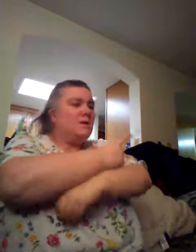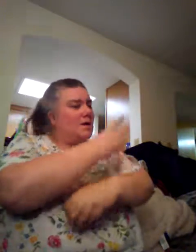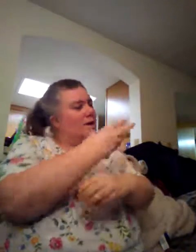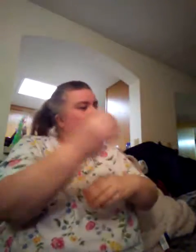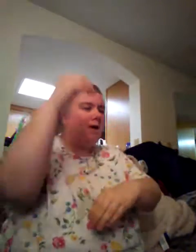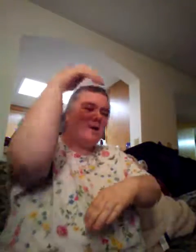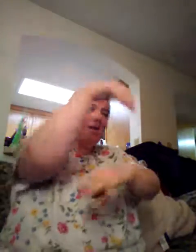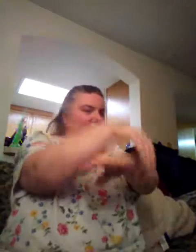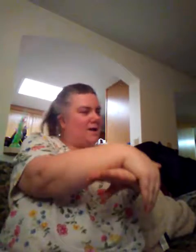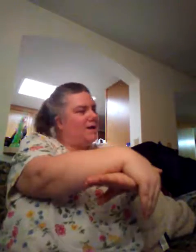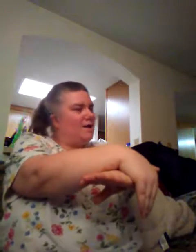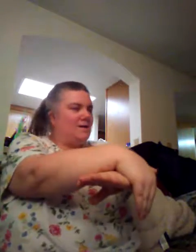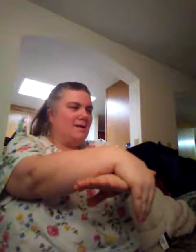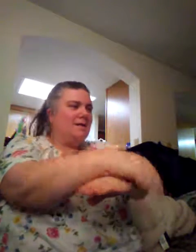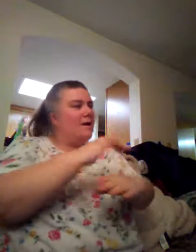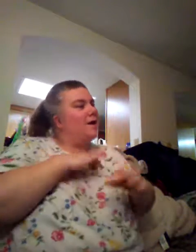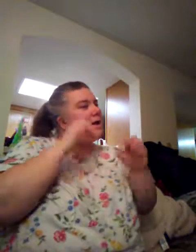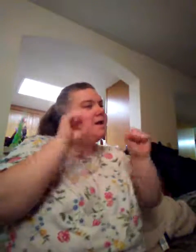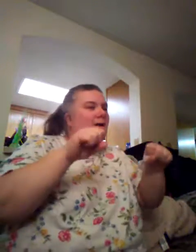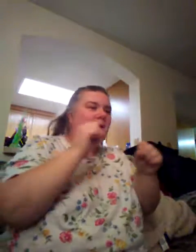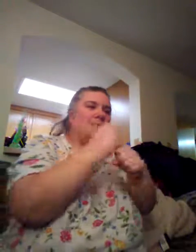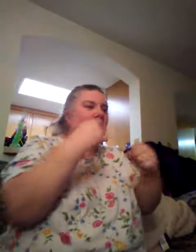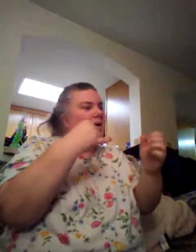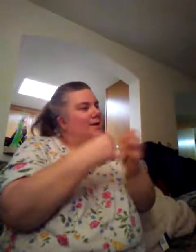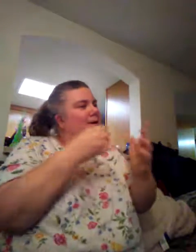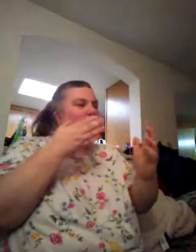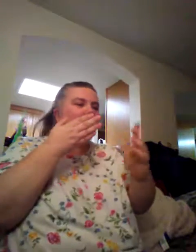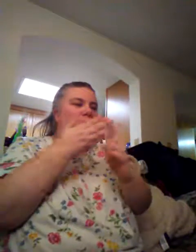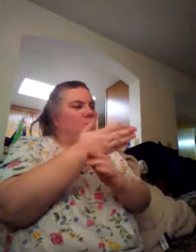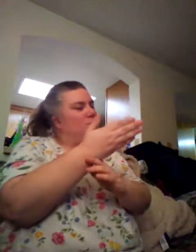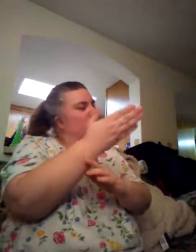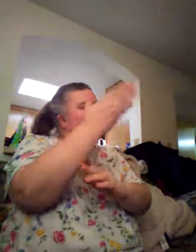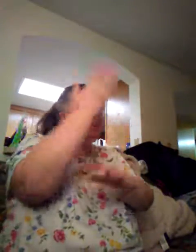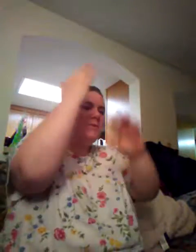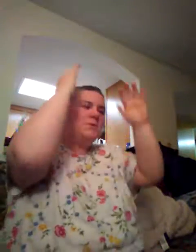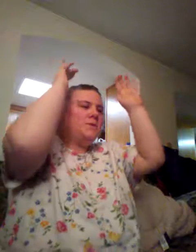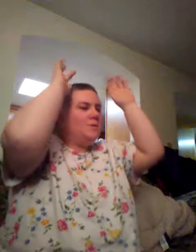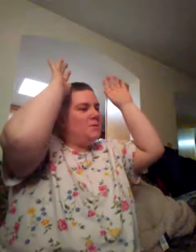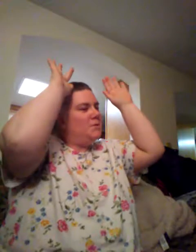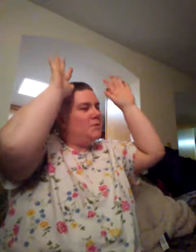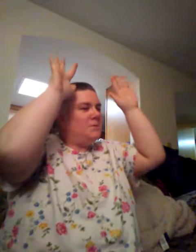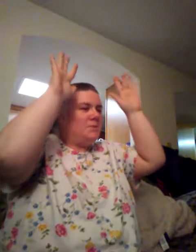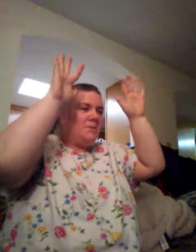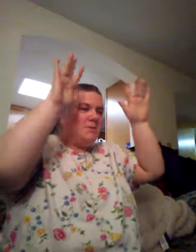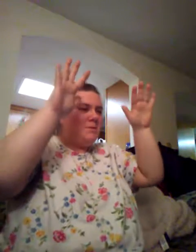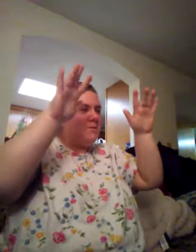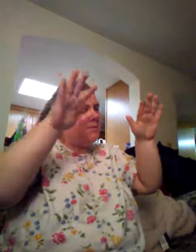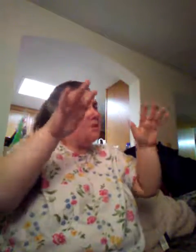more day. can make it through the rain.